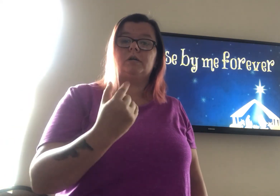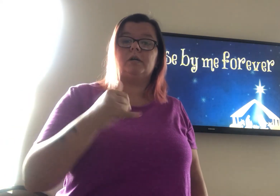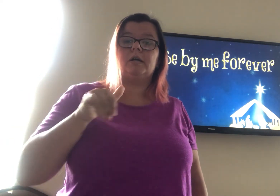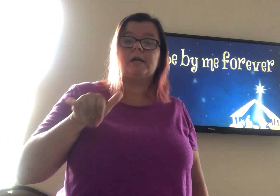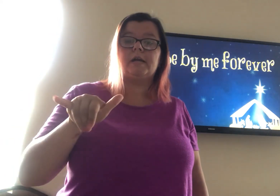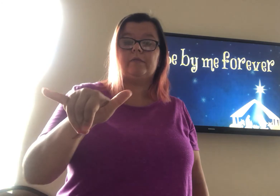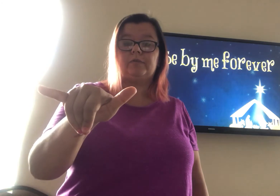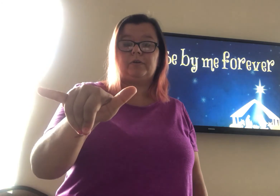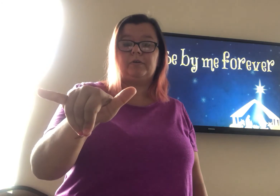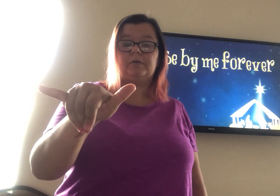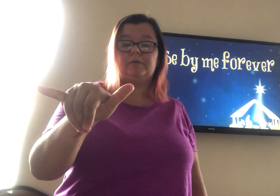ever.